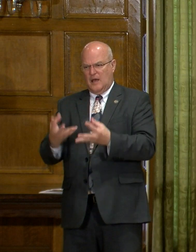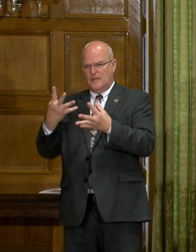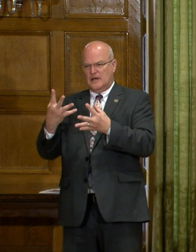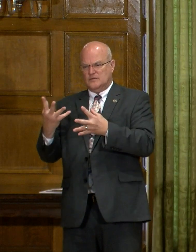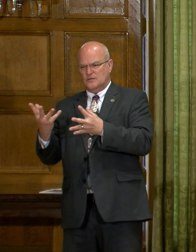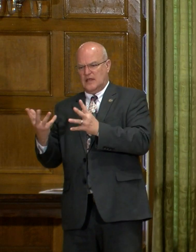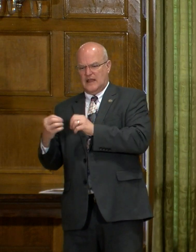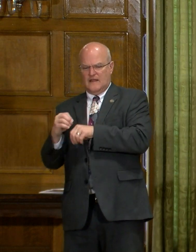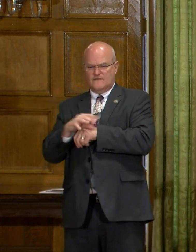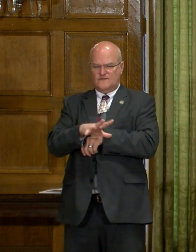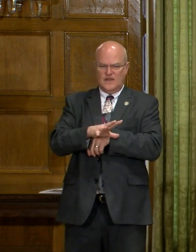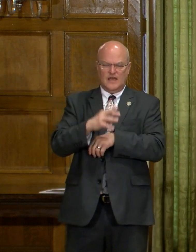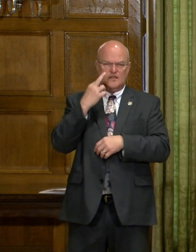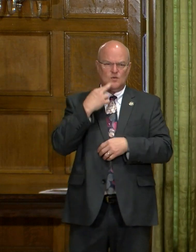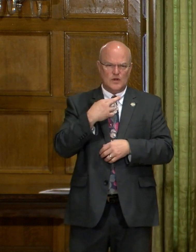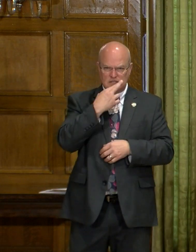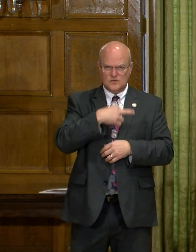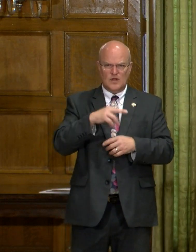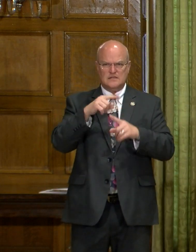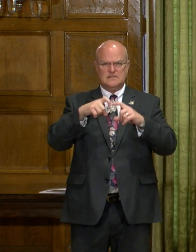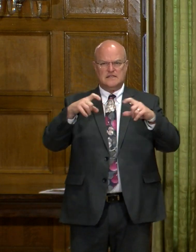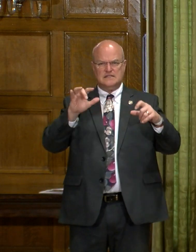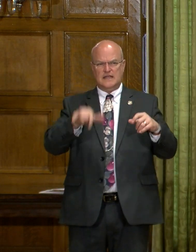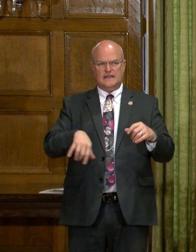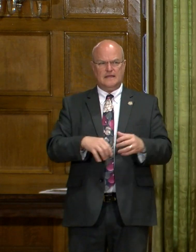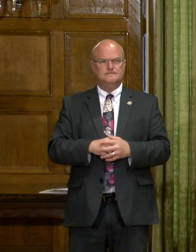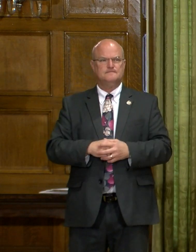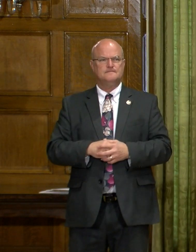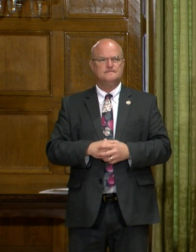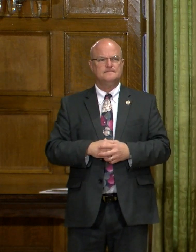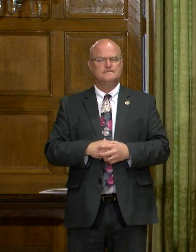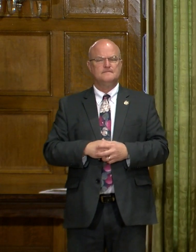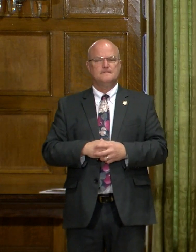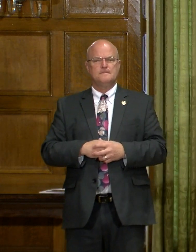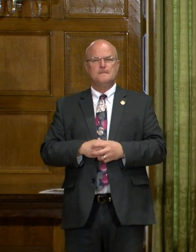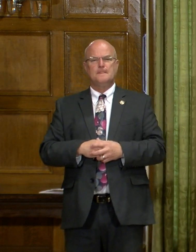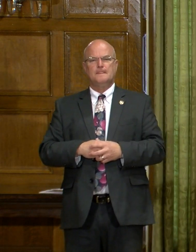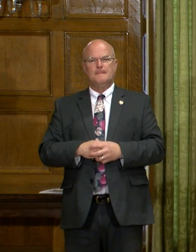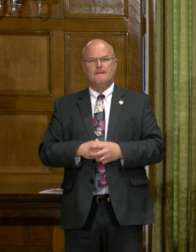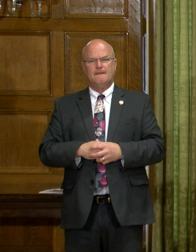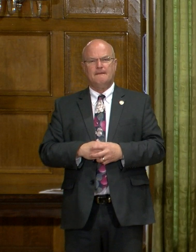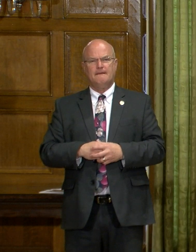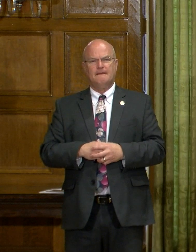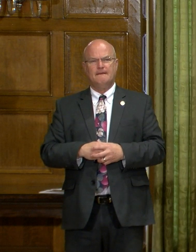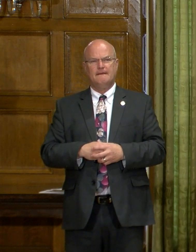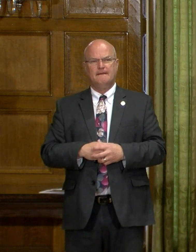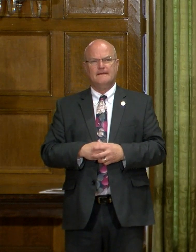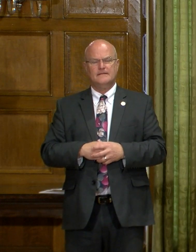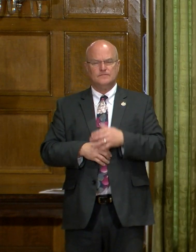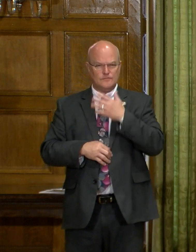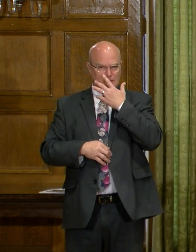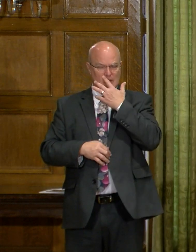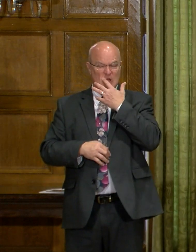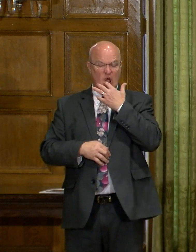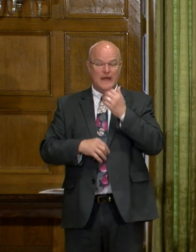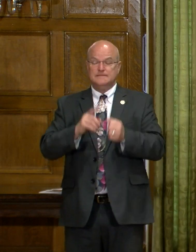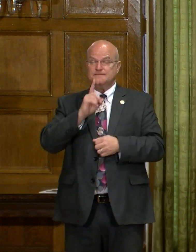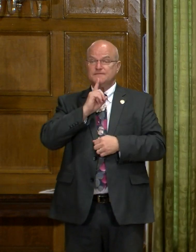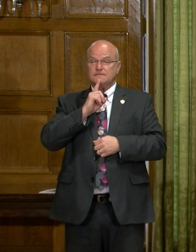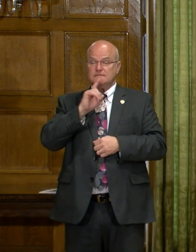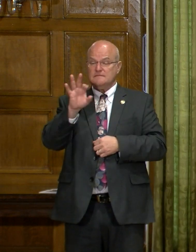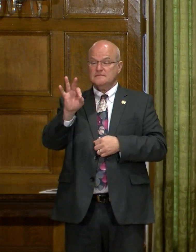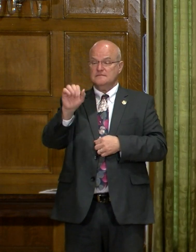going to play into, the restaurants and the gyms and things like that? I mean, you know, it's